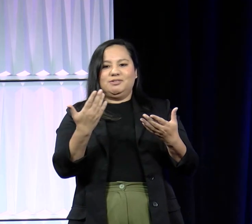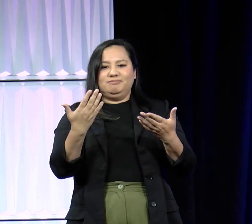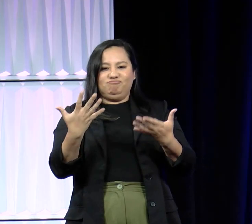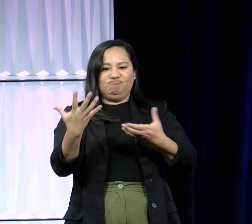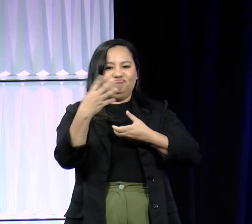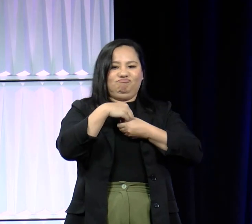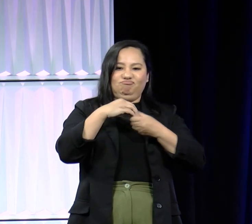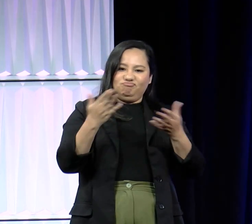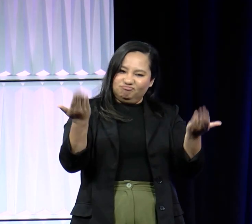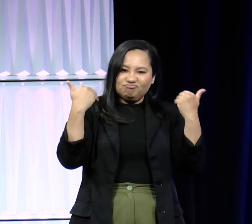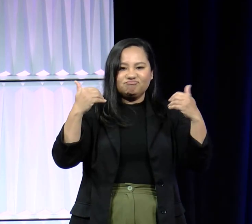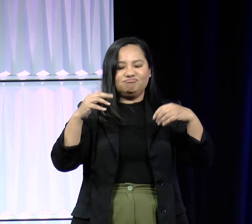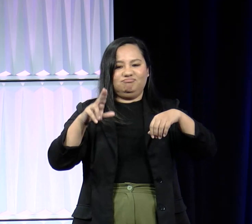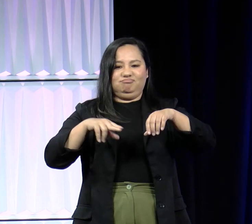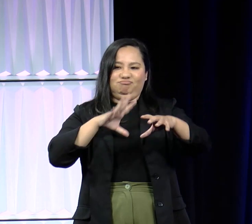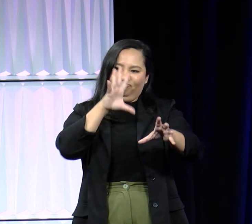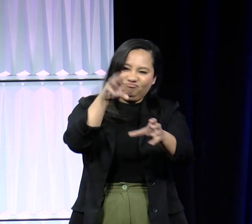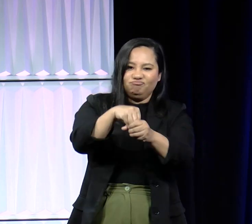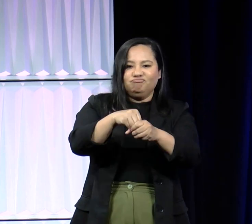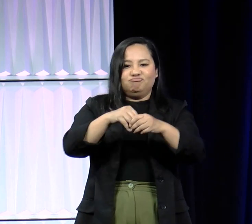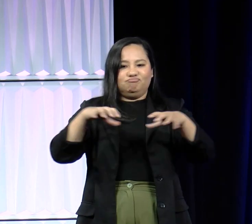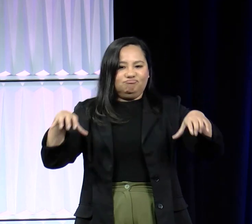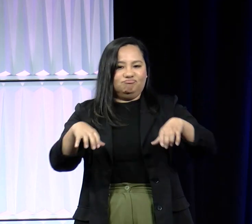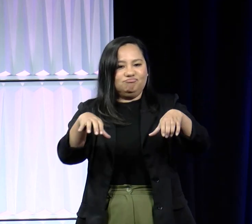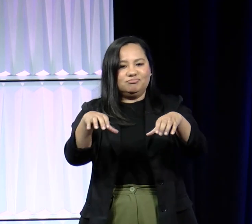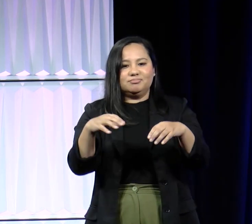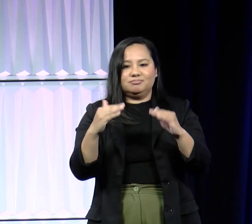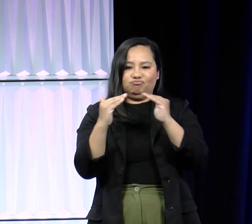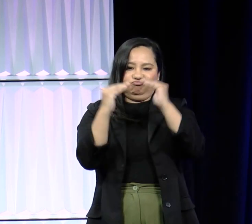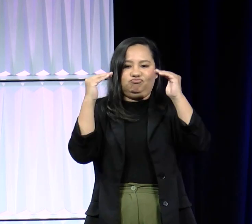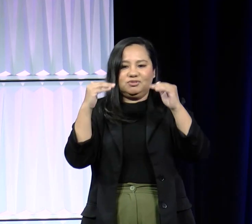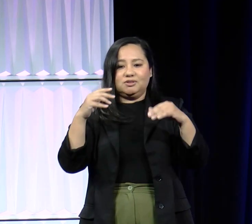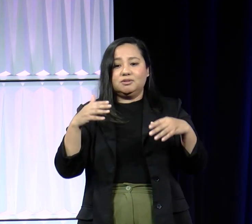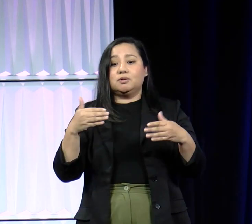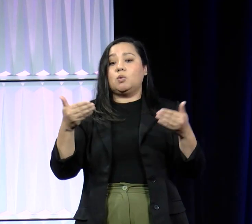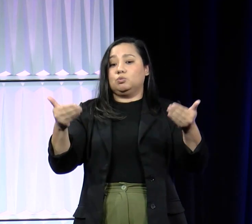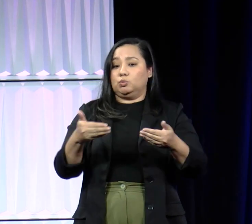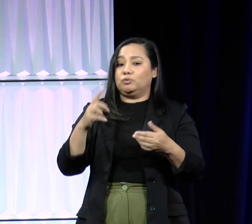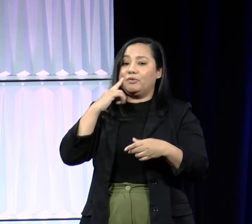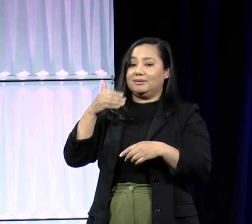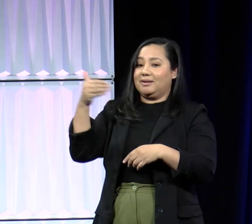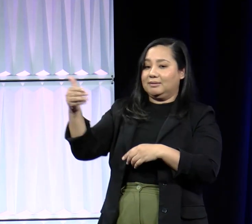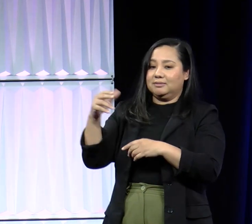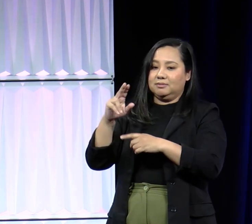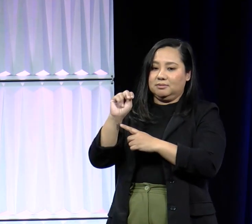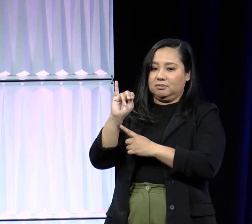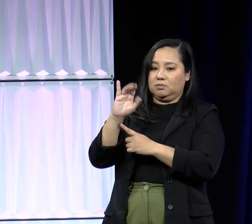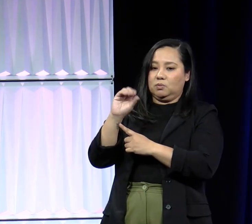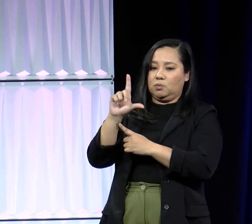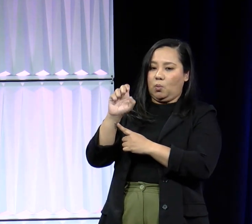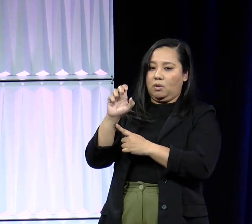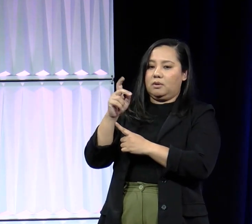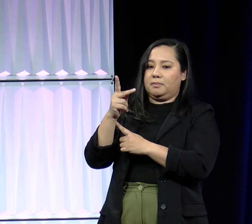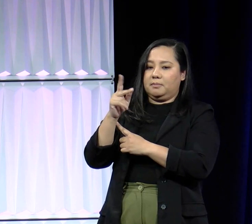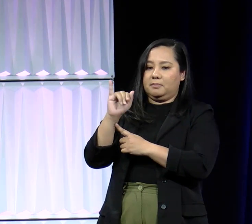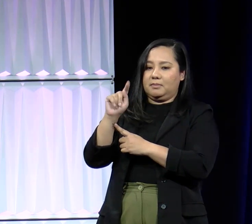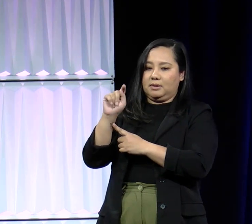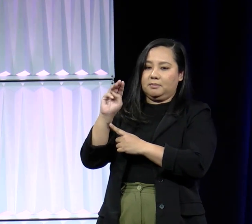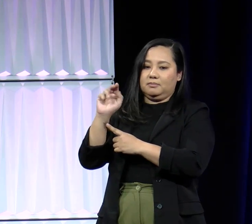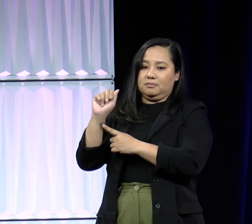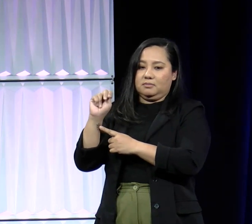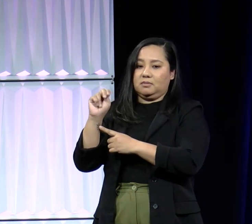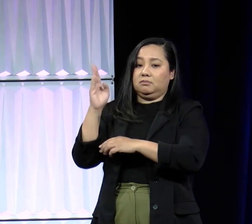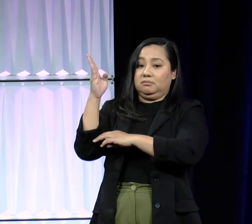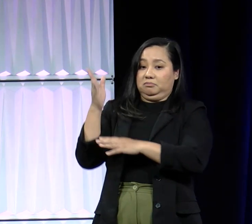I'm excited to introduce our next plenary speaker, Nicole Pittman. Nicole Pittman is the Executive Director of